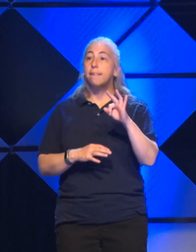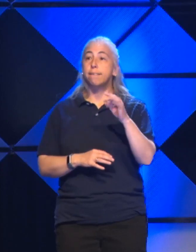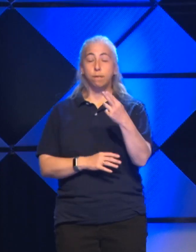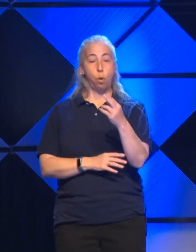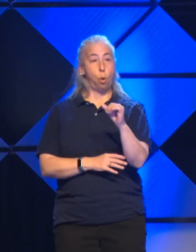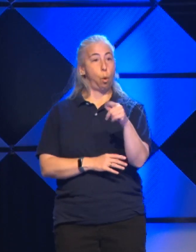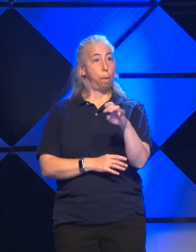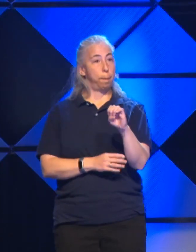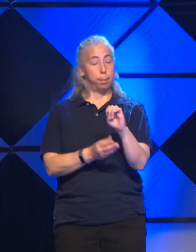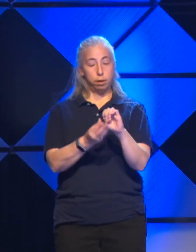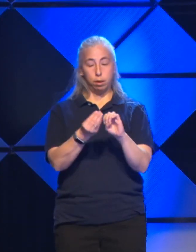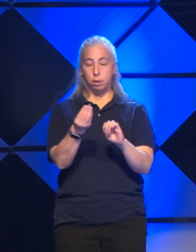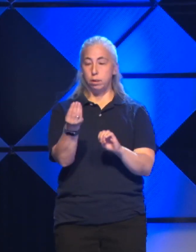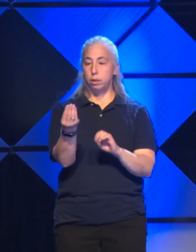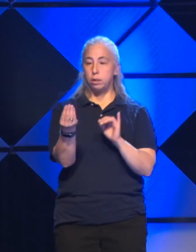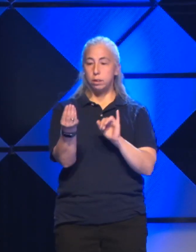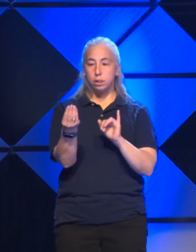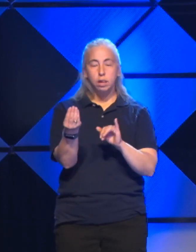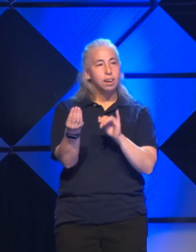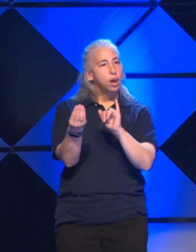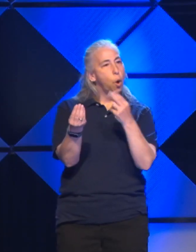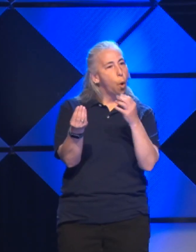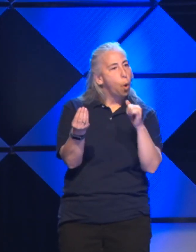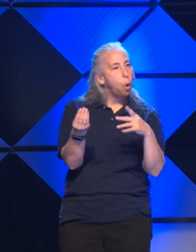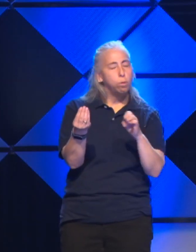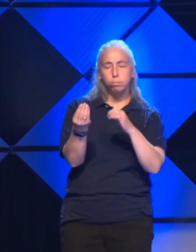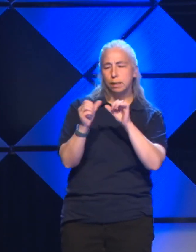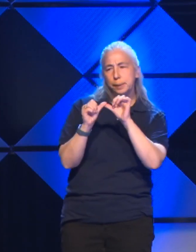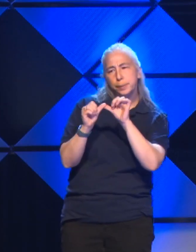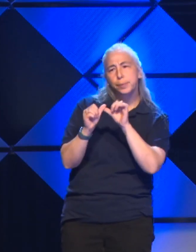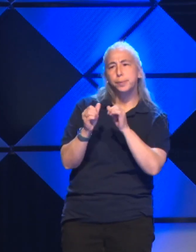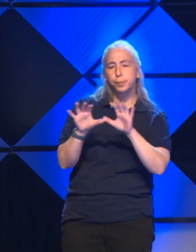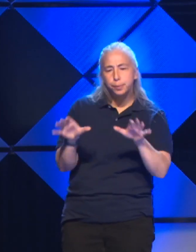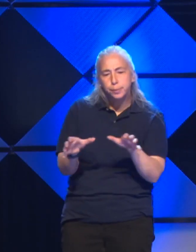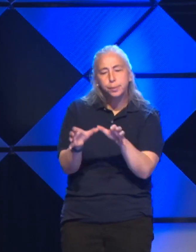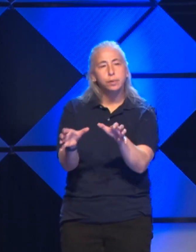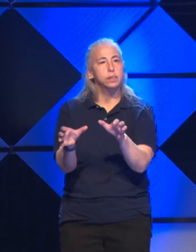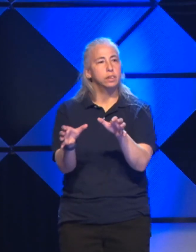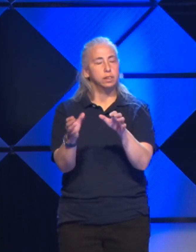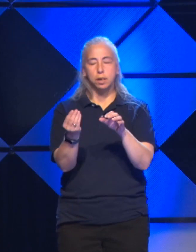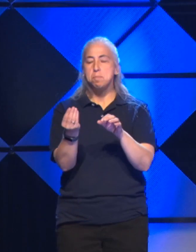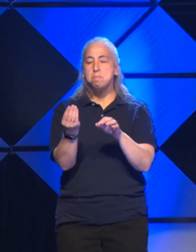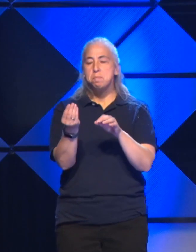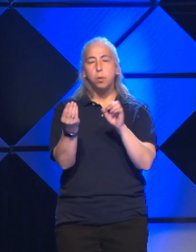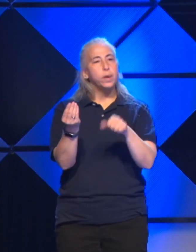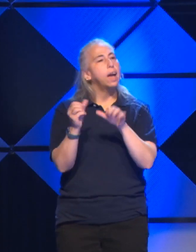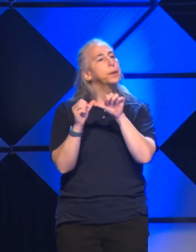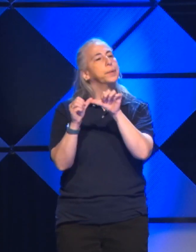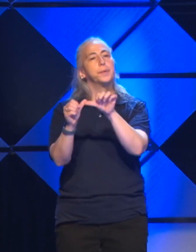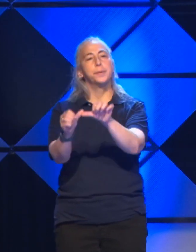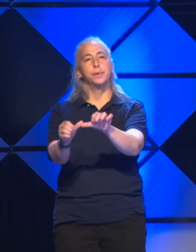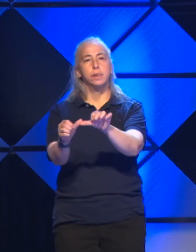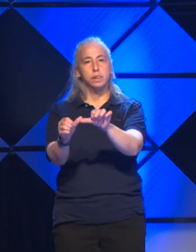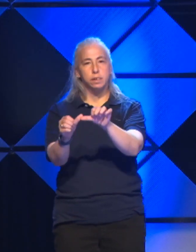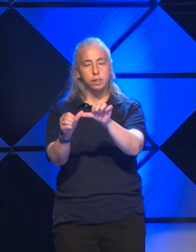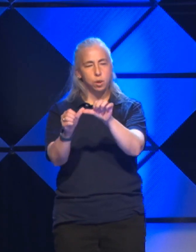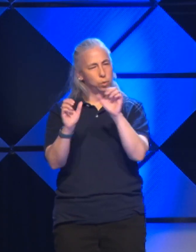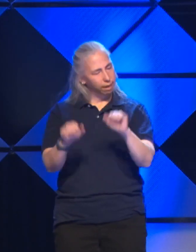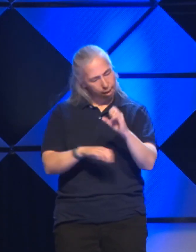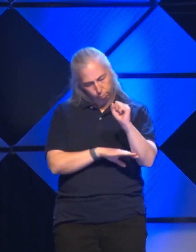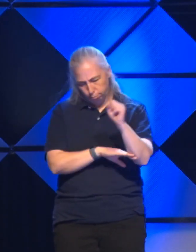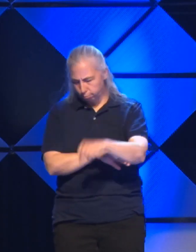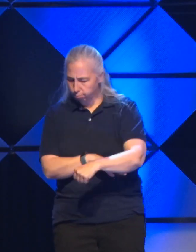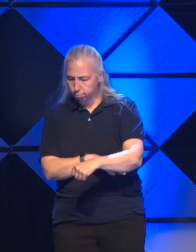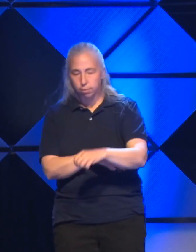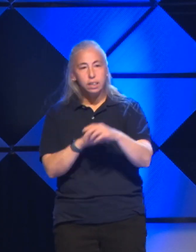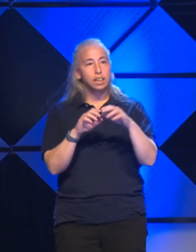hope, if we have that ray of hope, we will be able to go through. We will be able to overcome. We will be able